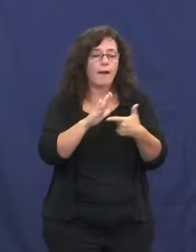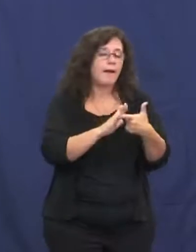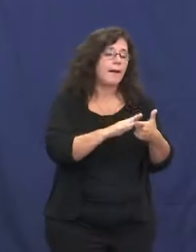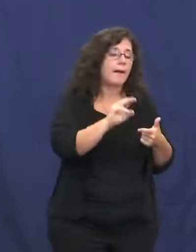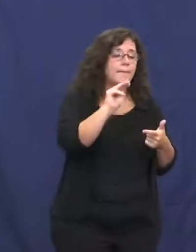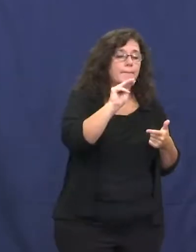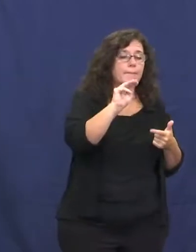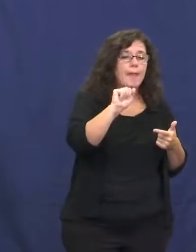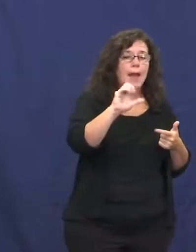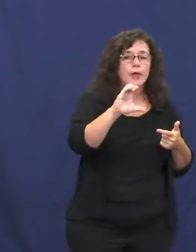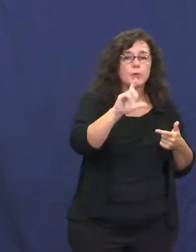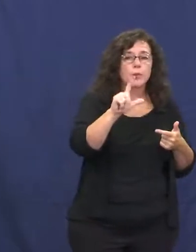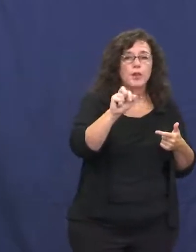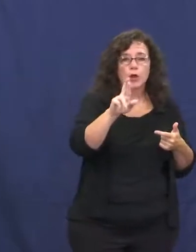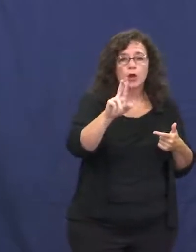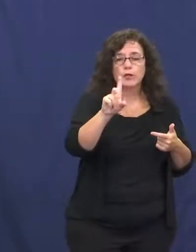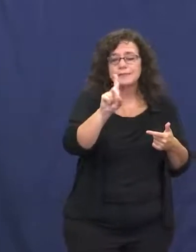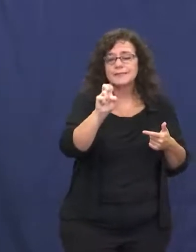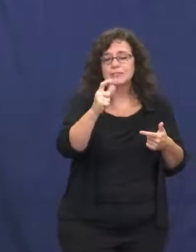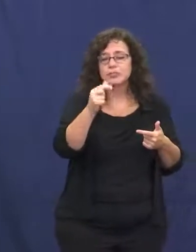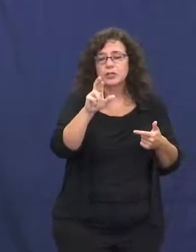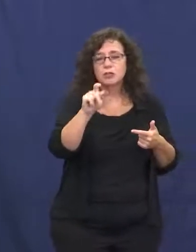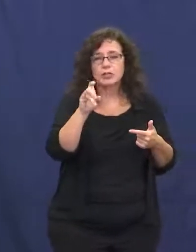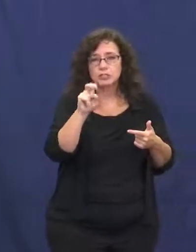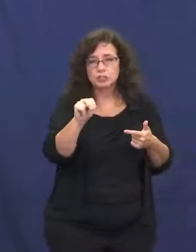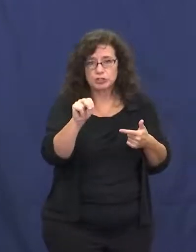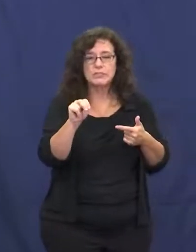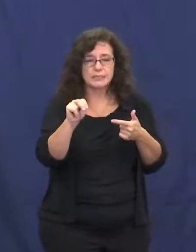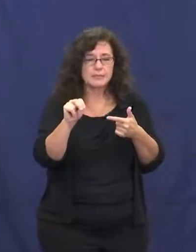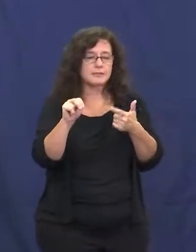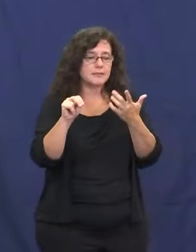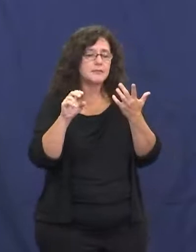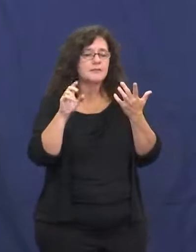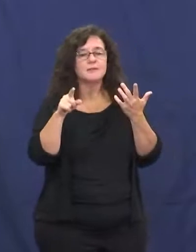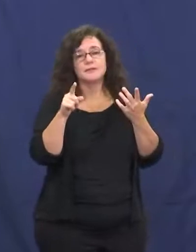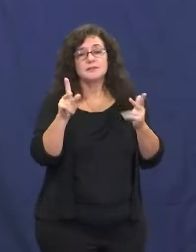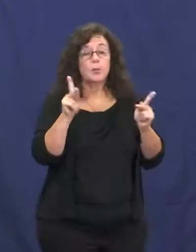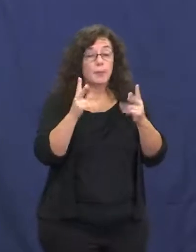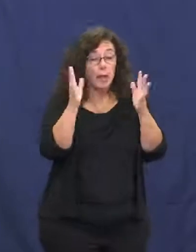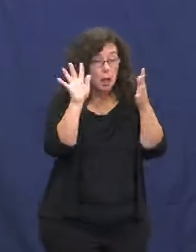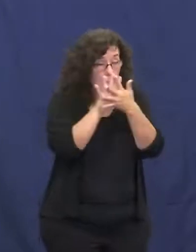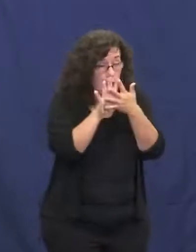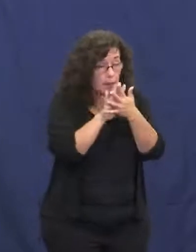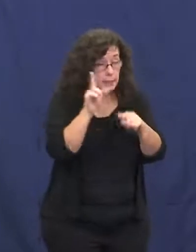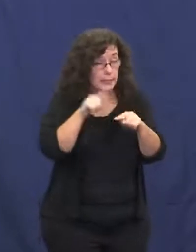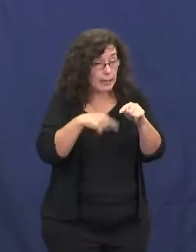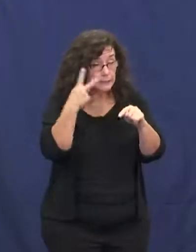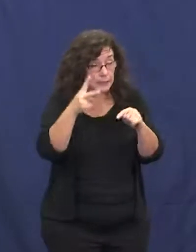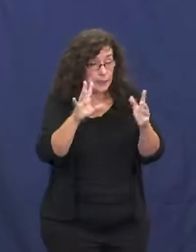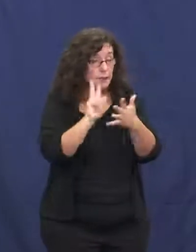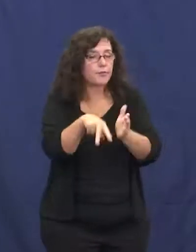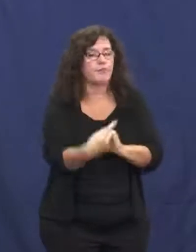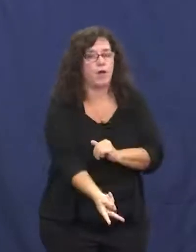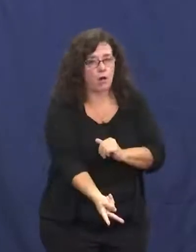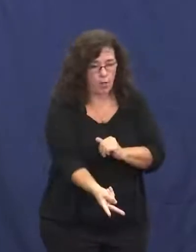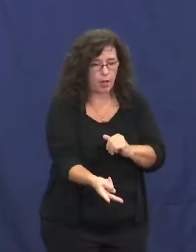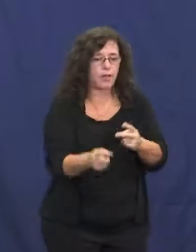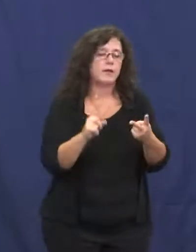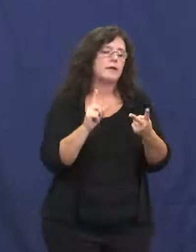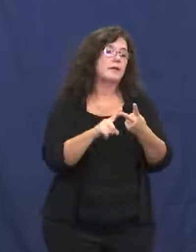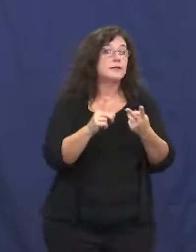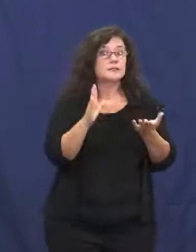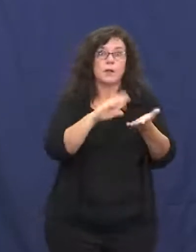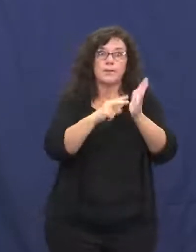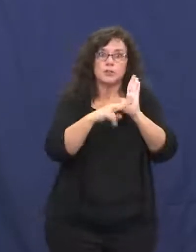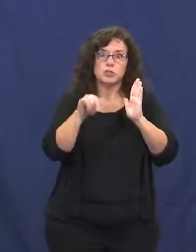great because they cause us to have adequate vision in the hallway when we wake up in the middle of the night to go to the bathroom. Polypharmacy